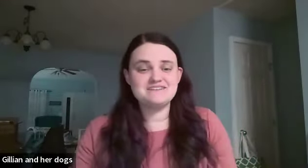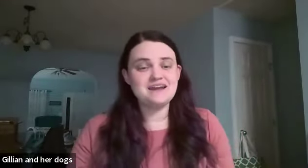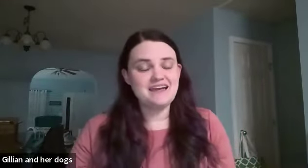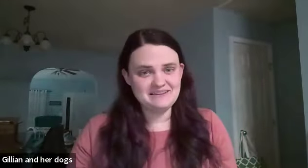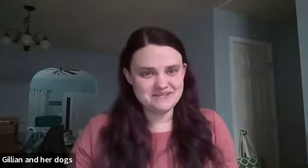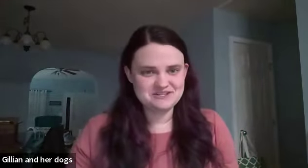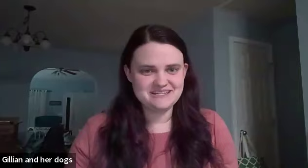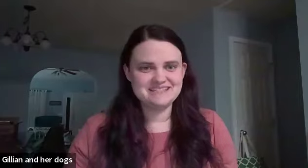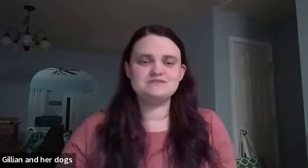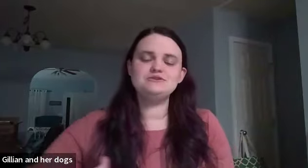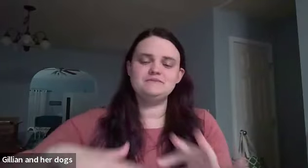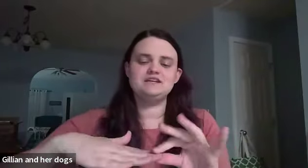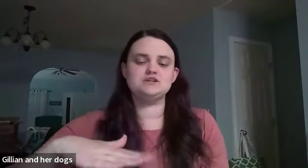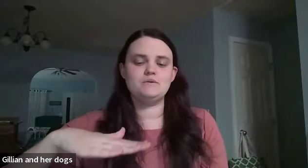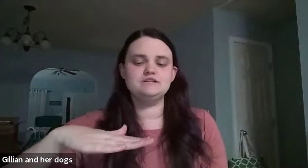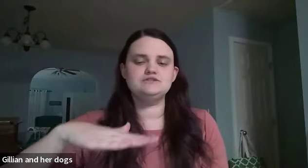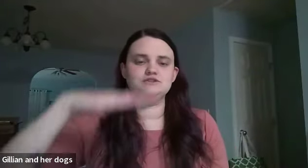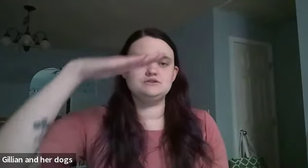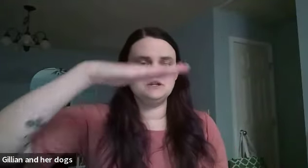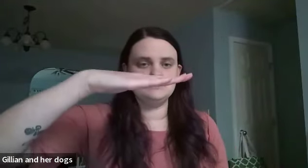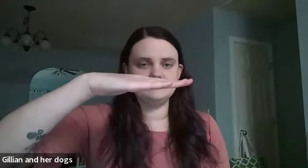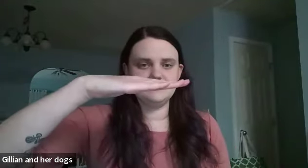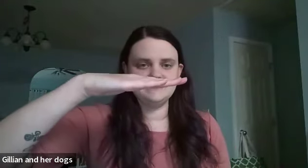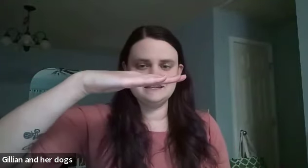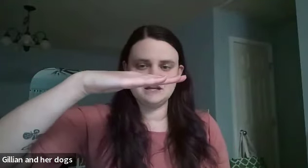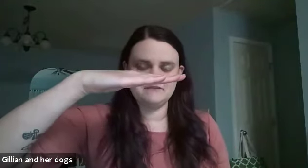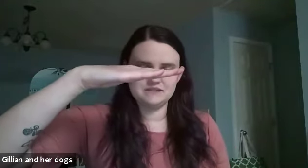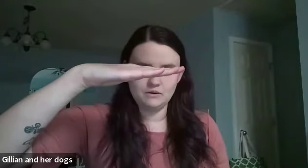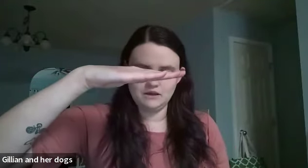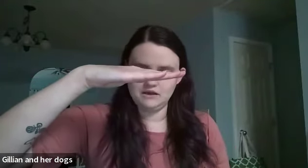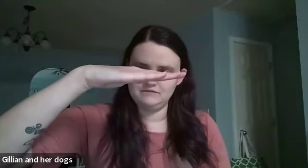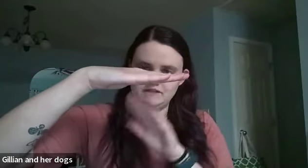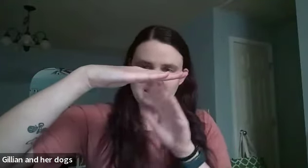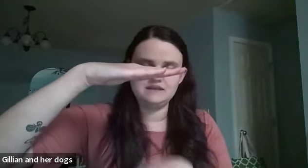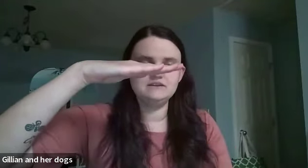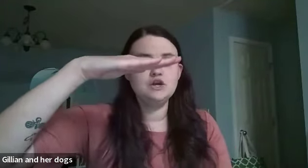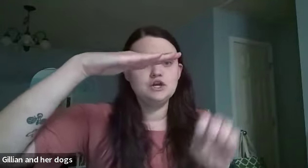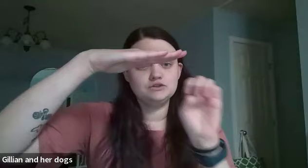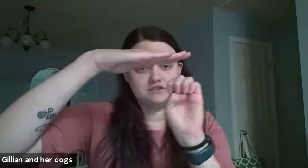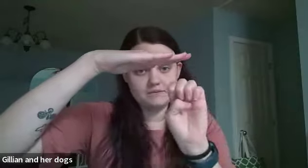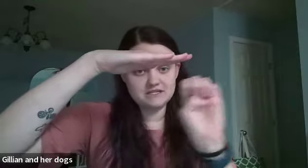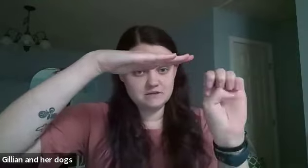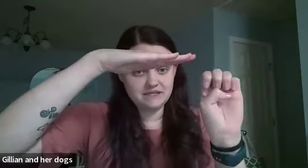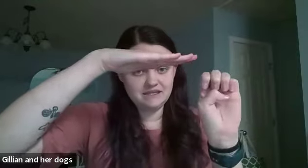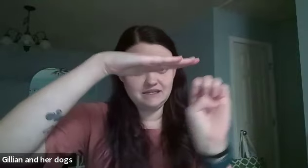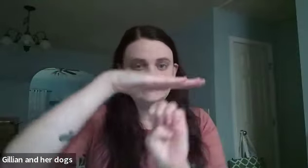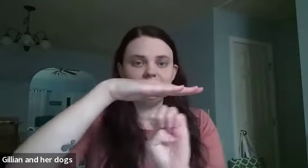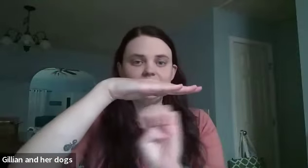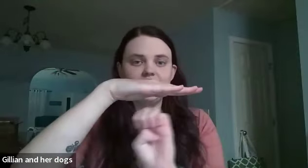sign for elementary school is you're going to do your non-dominant is going to have this flat hand. Your dominant is going to be an E, and